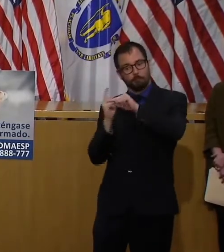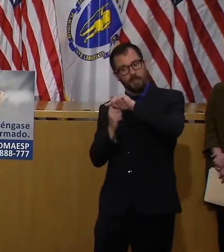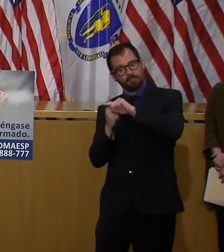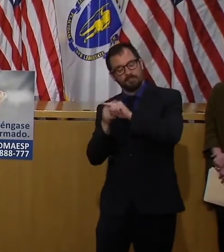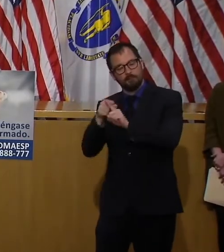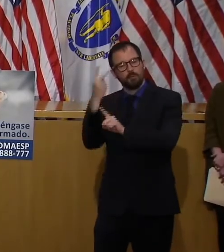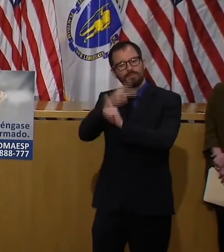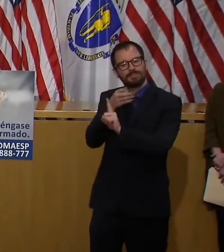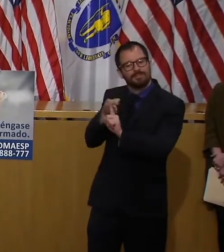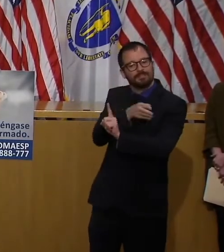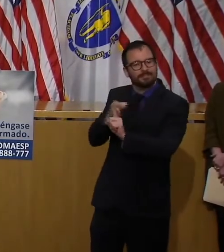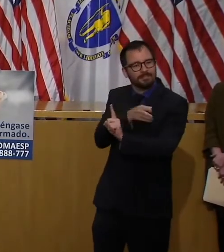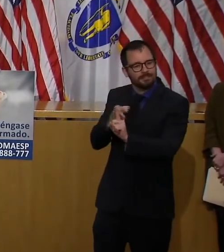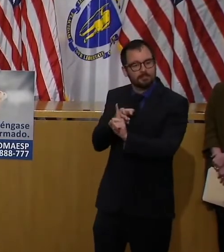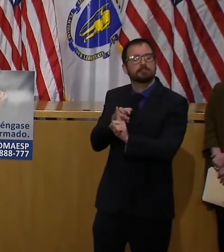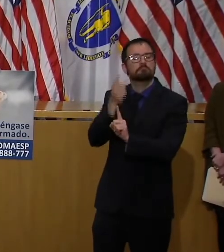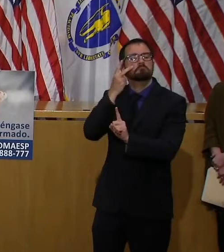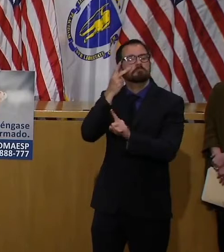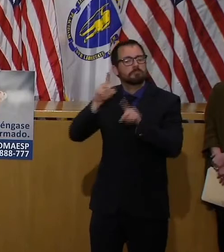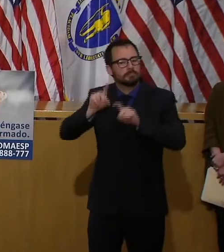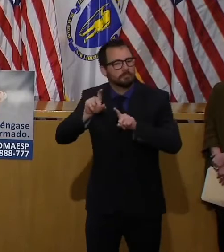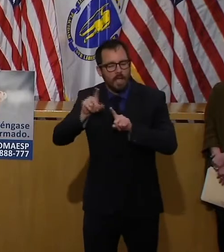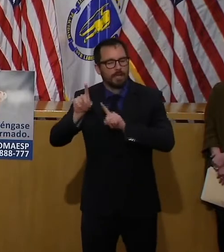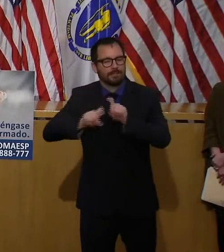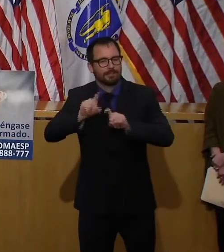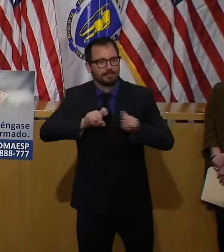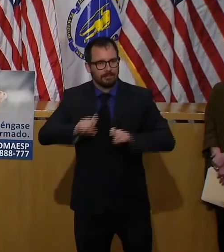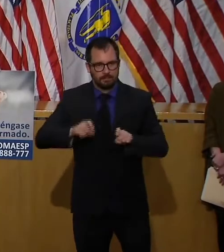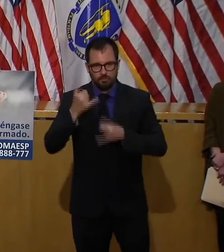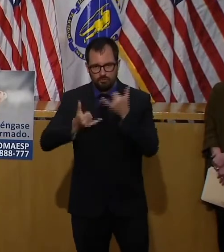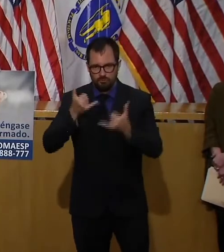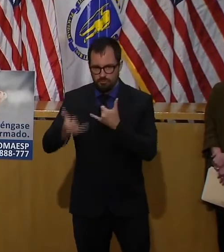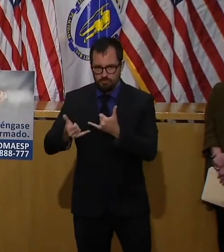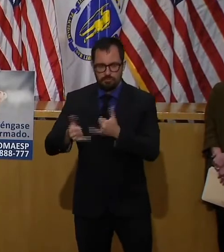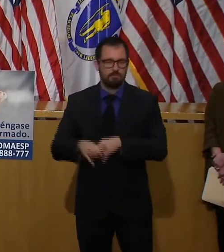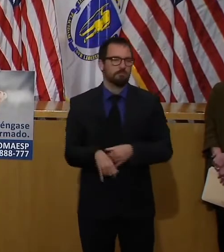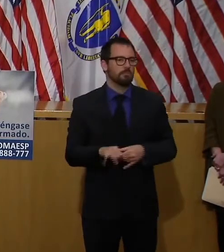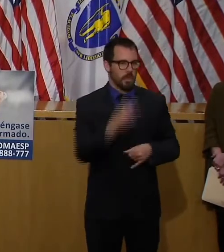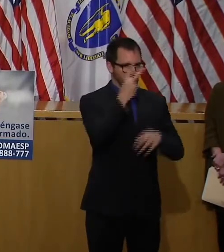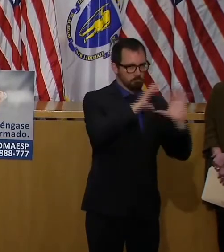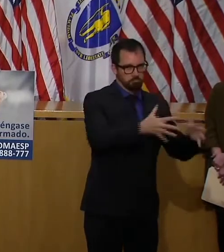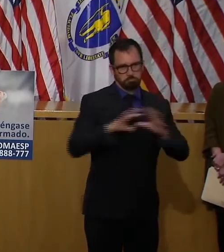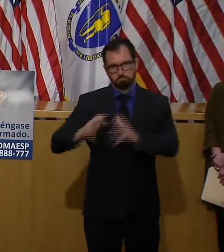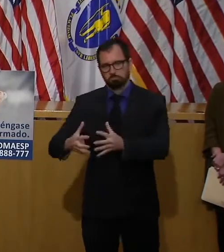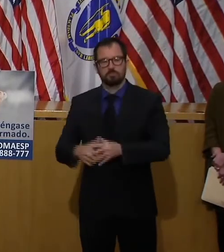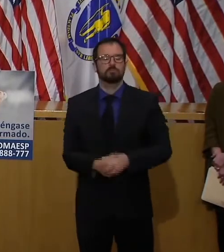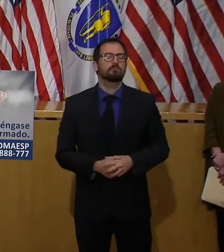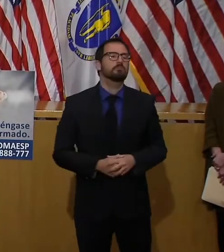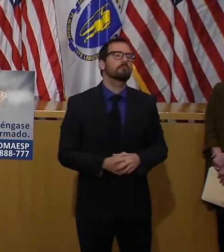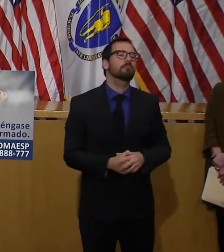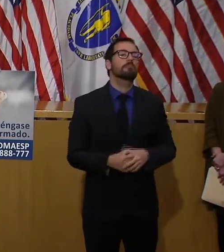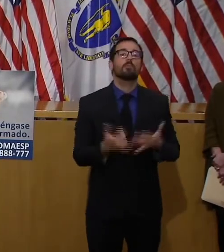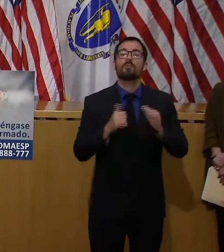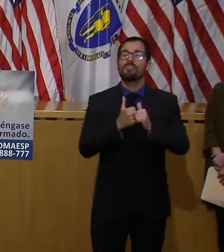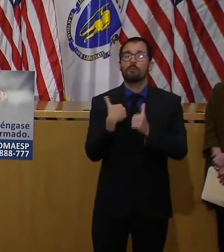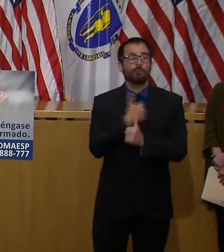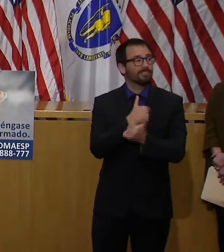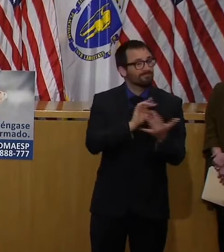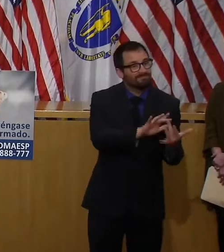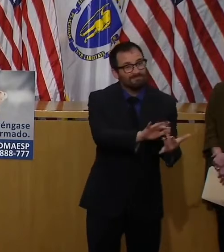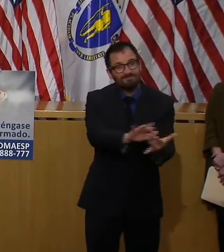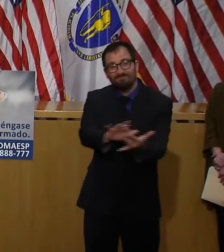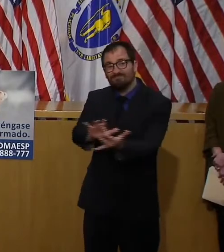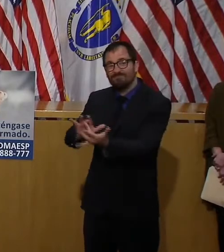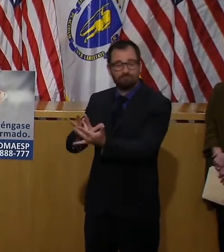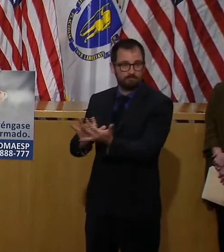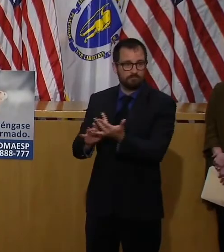and quarantine effectively. If you get a call or a text from your local Board of Health or from the MA COVID team, it's